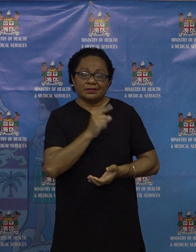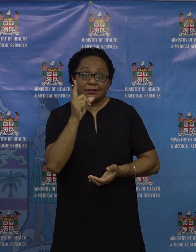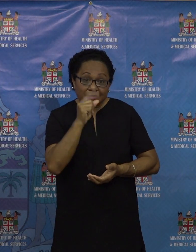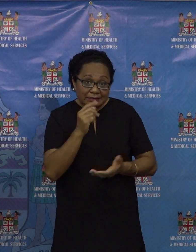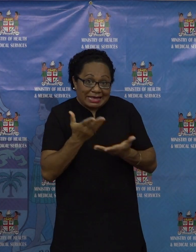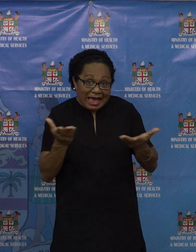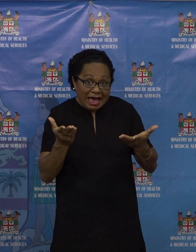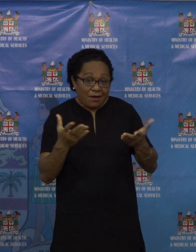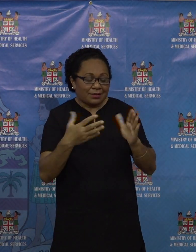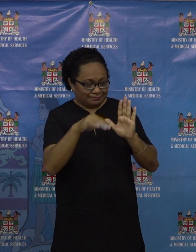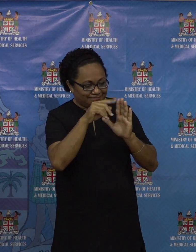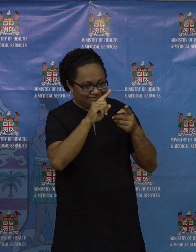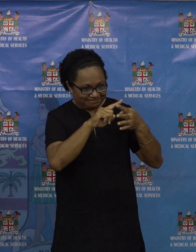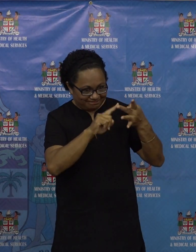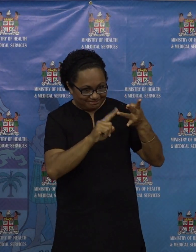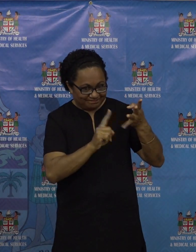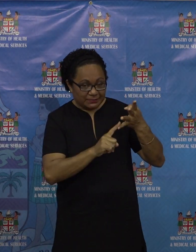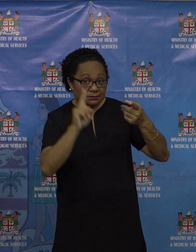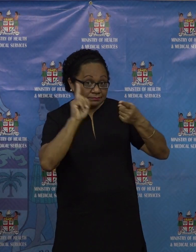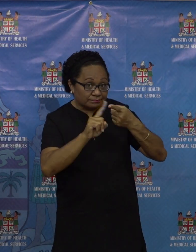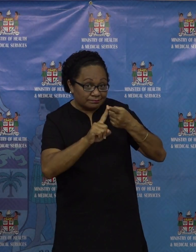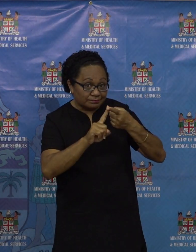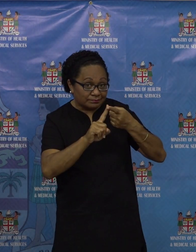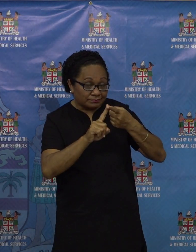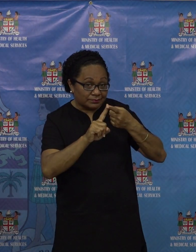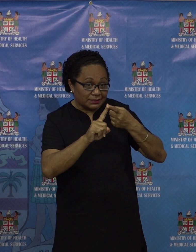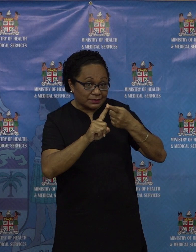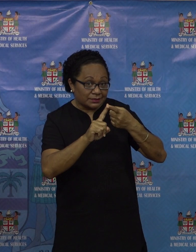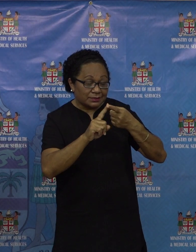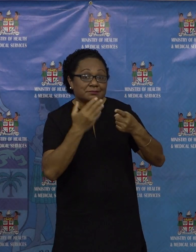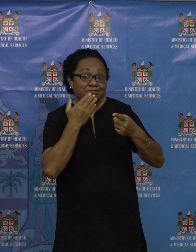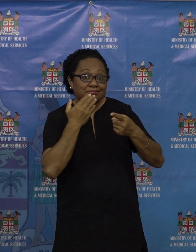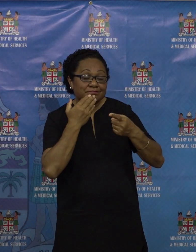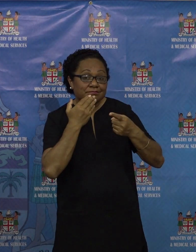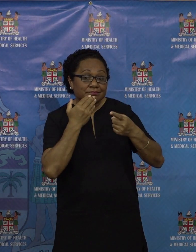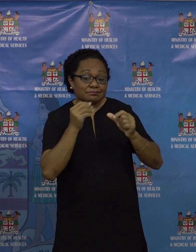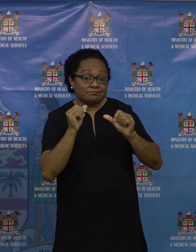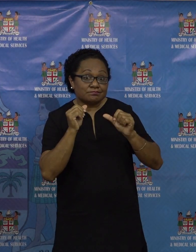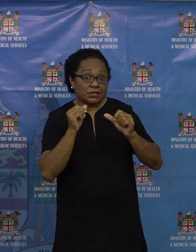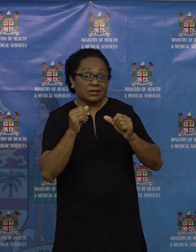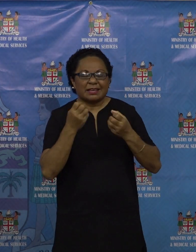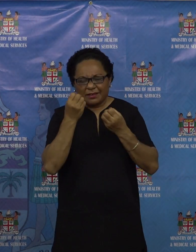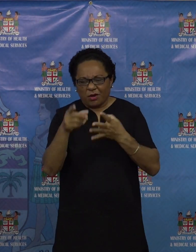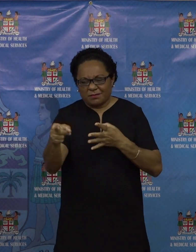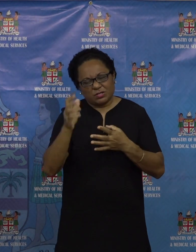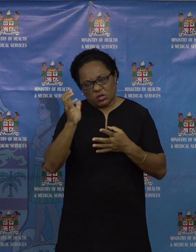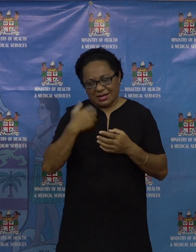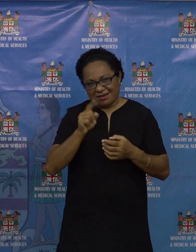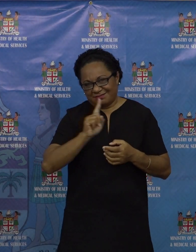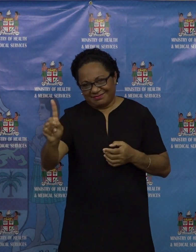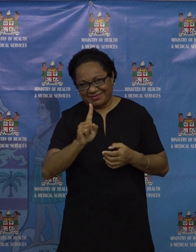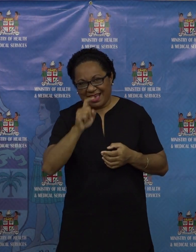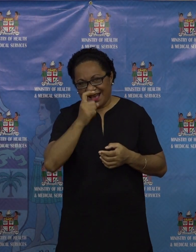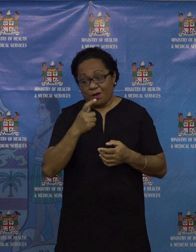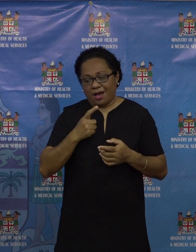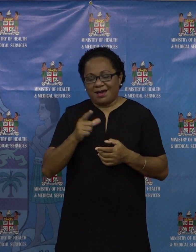ways. First of all, we need to tell them that to protect them, we will not visit them. We do